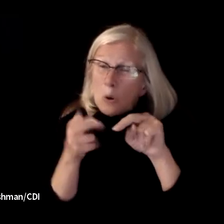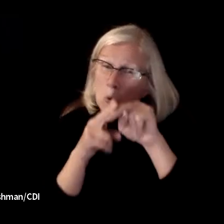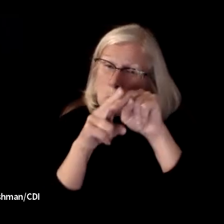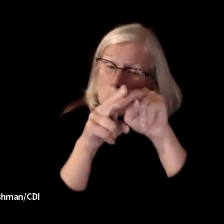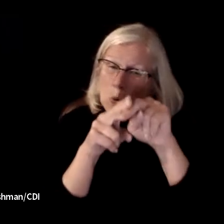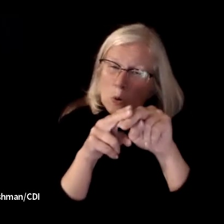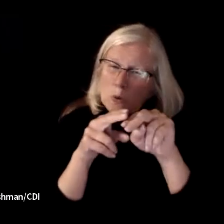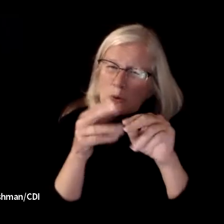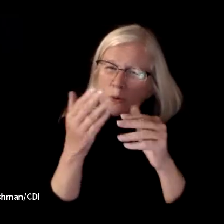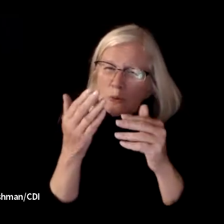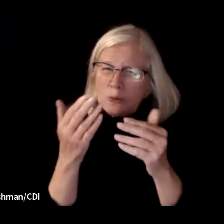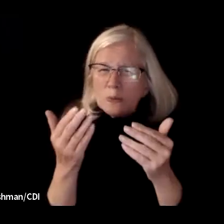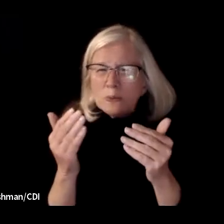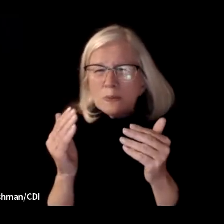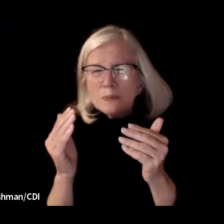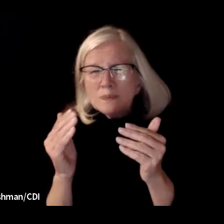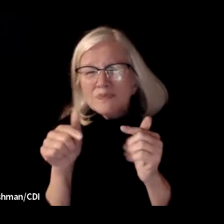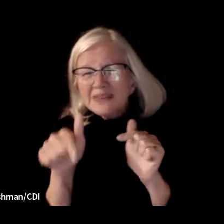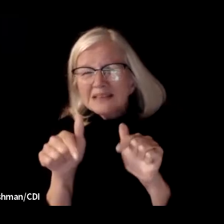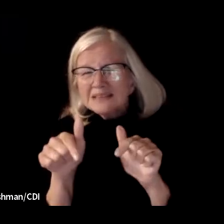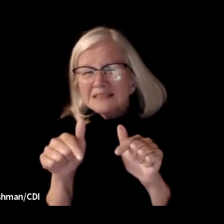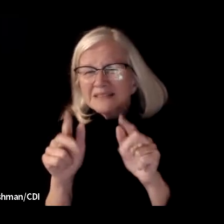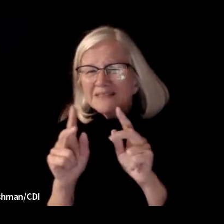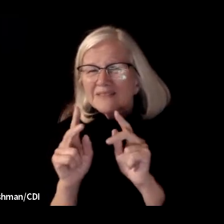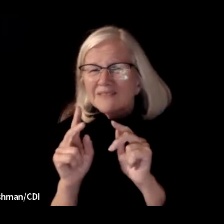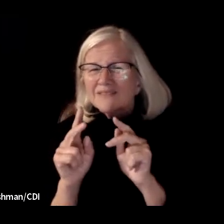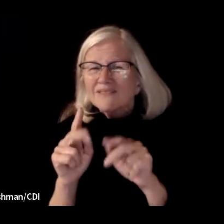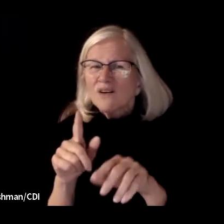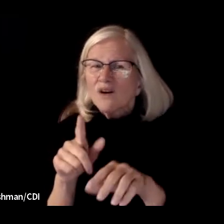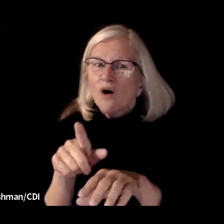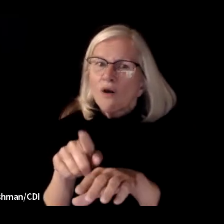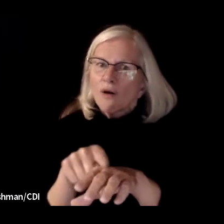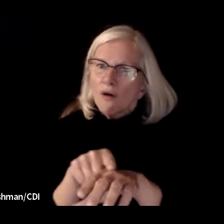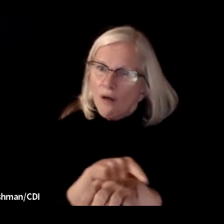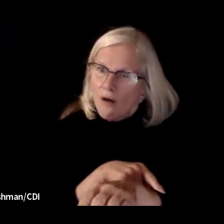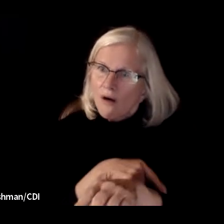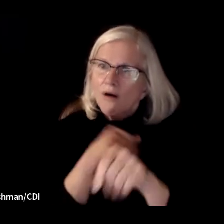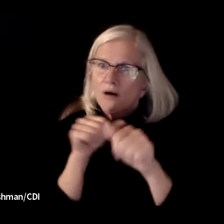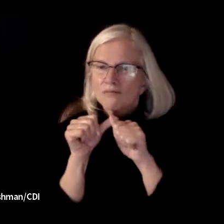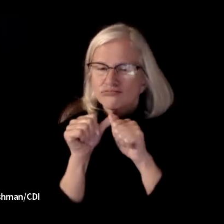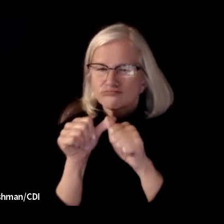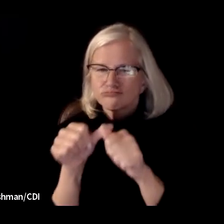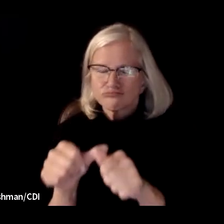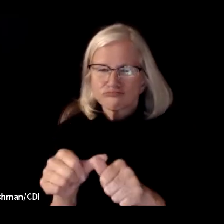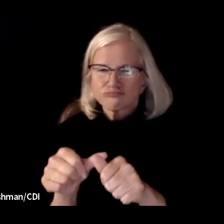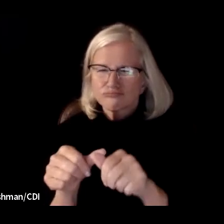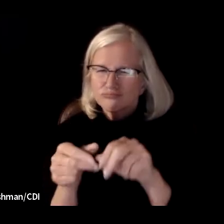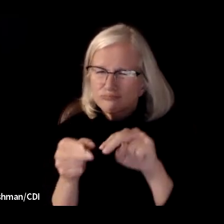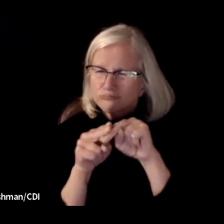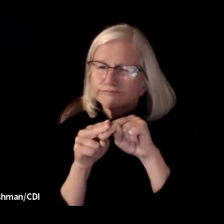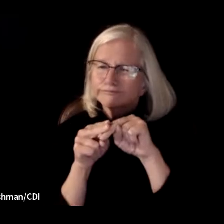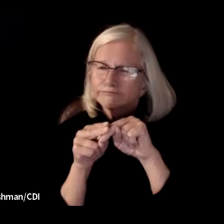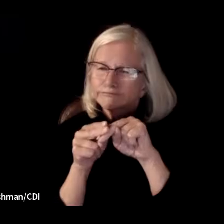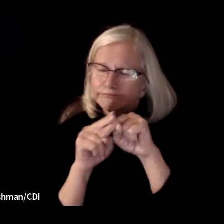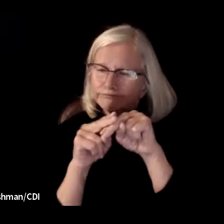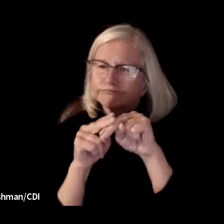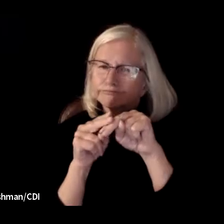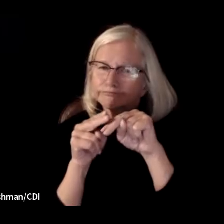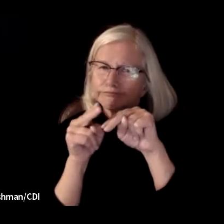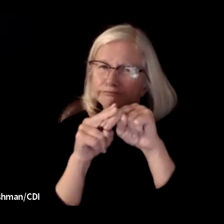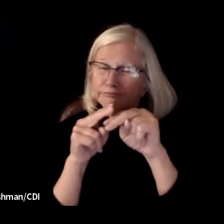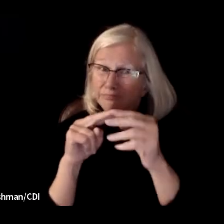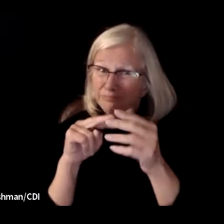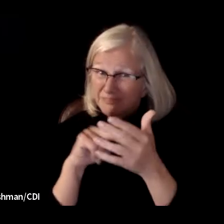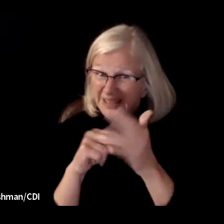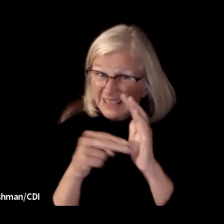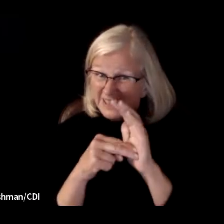unusual, long, steady build in the cases. Whether that means we're just going to keep going the same way, or whether we